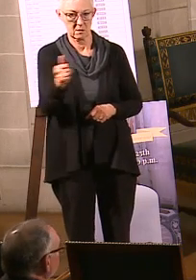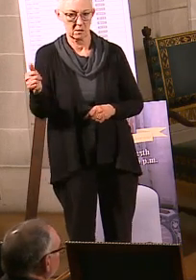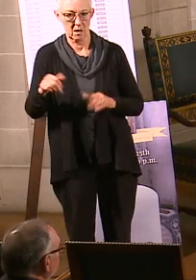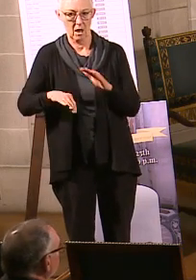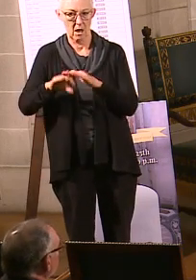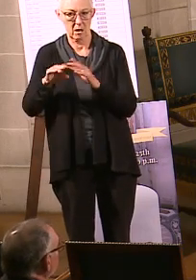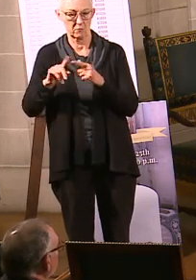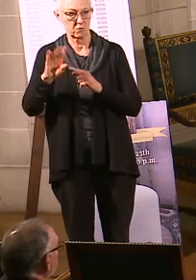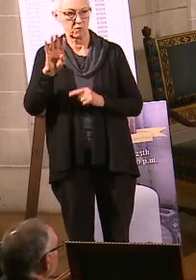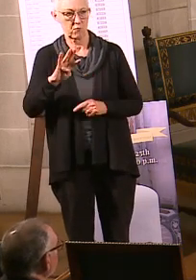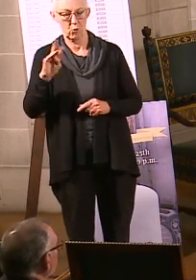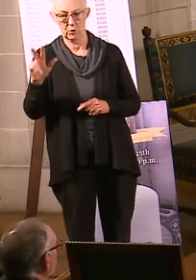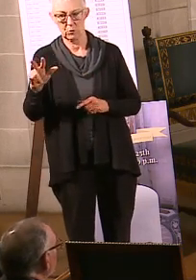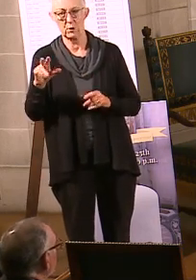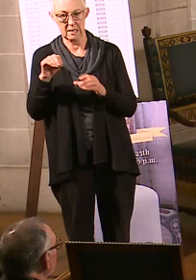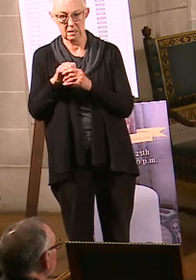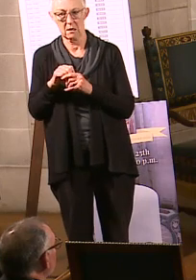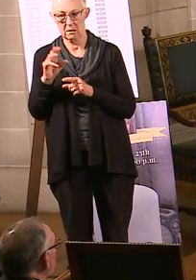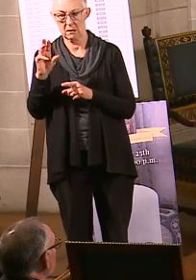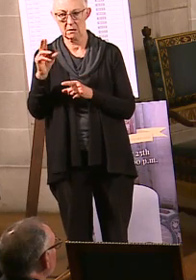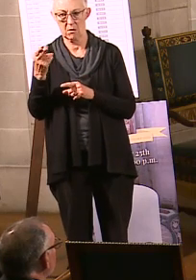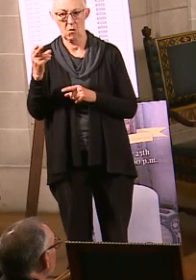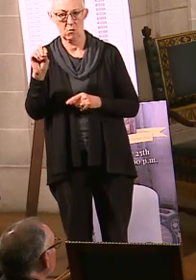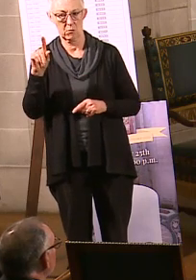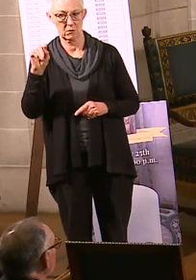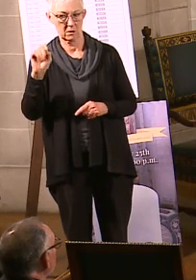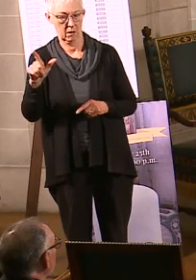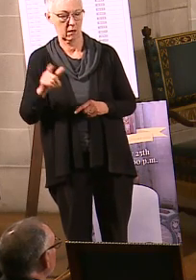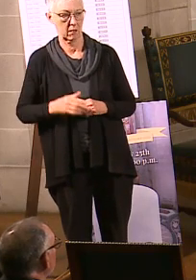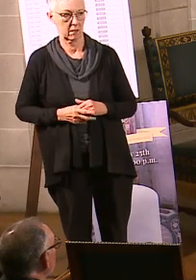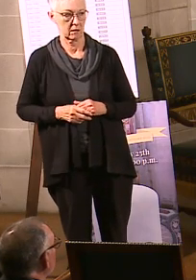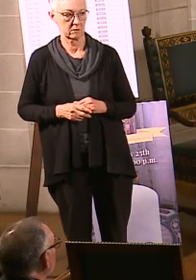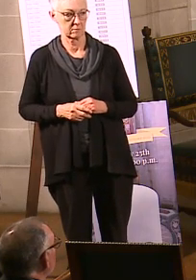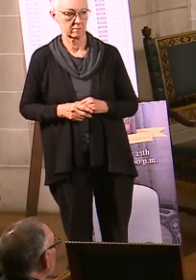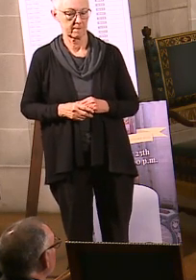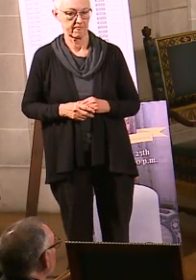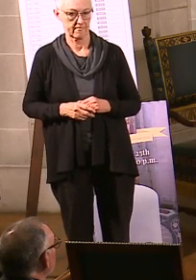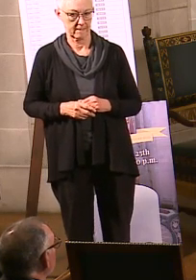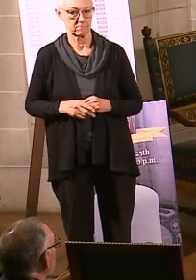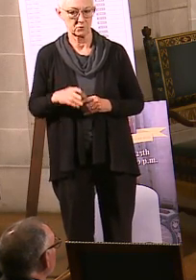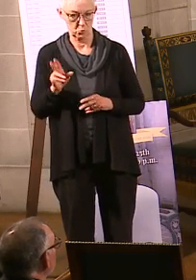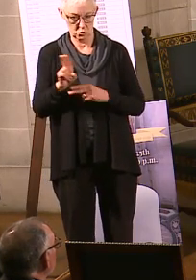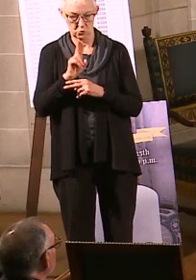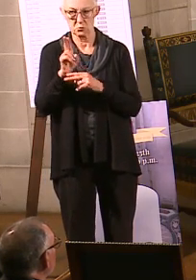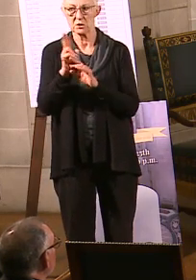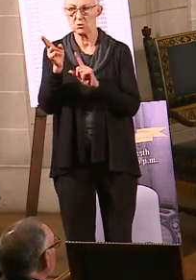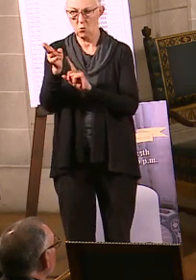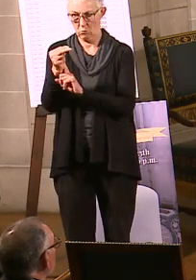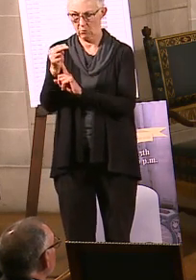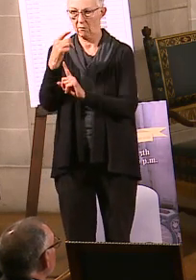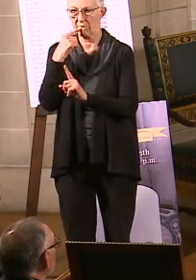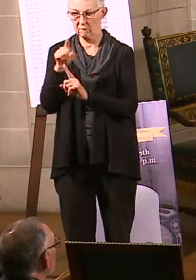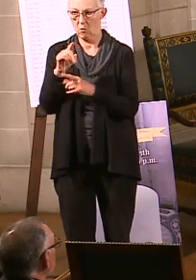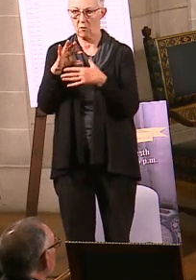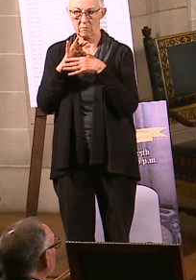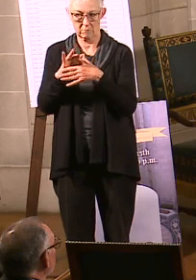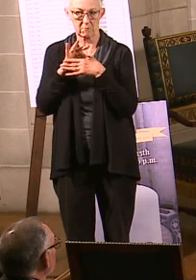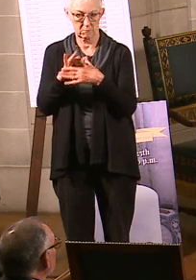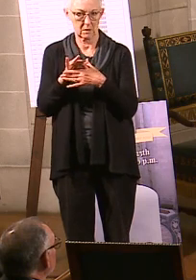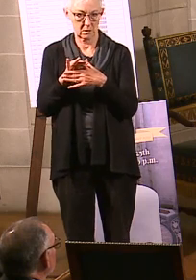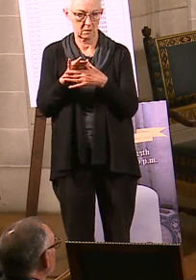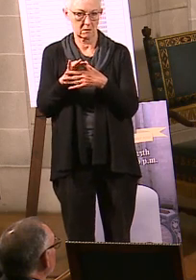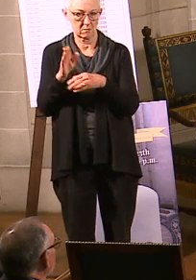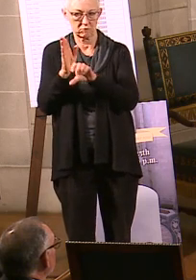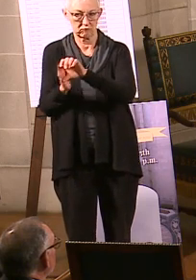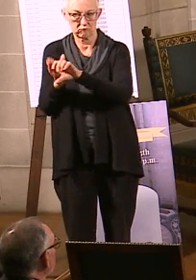the answer is yes, we do have, so we're using, for example, some hotels for, our meat processing workers who are going back and forth to work. So we got 43 of those